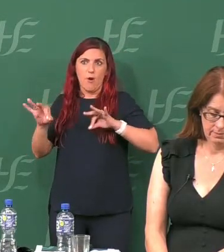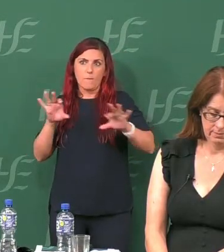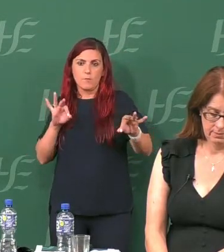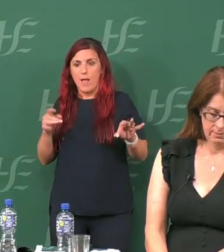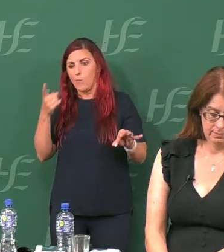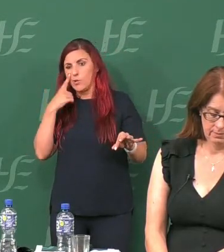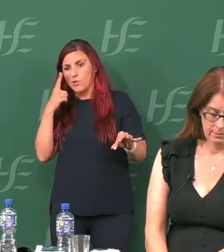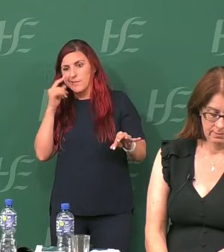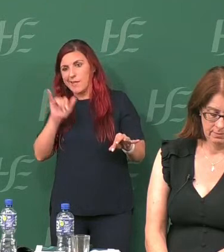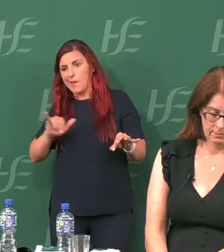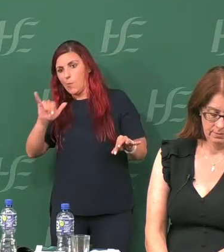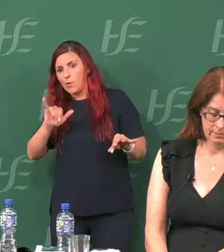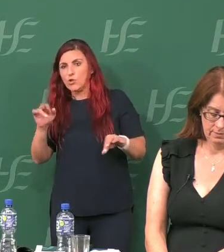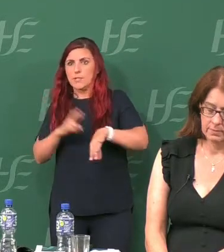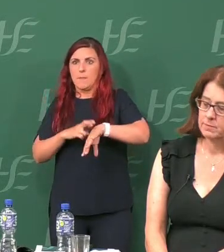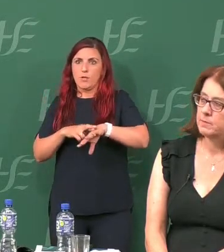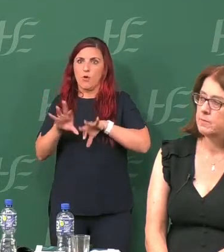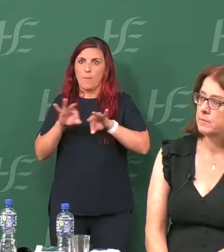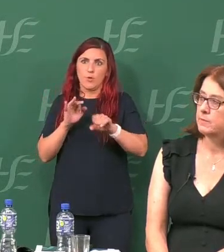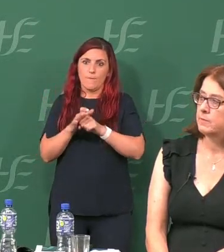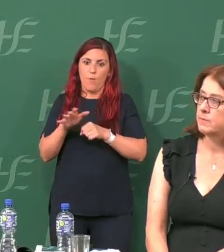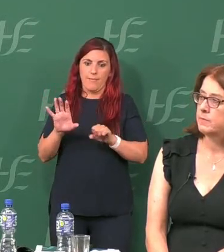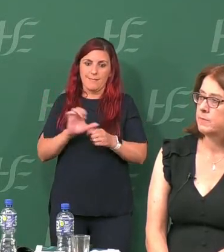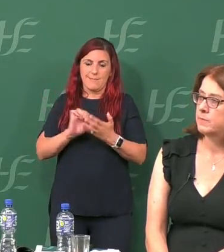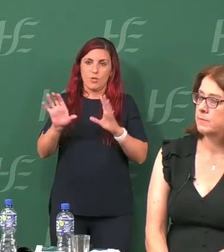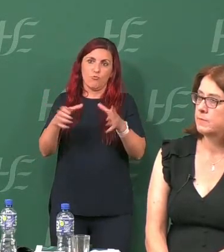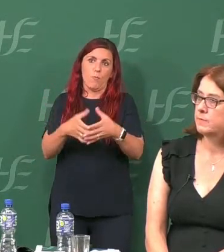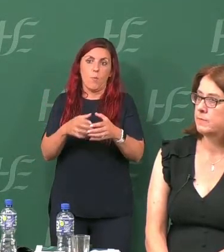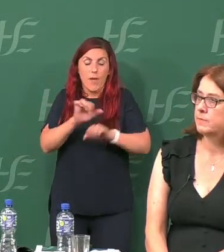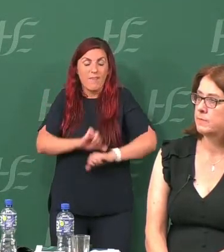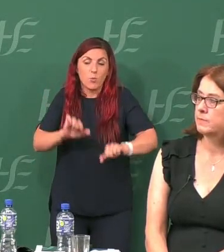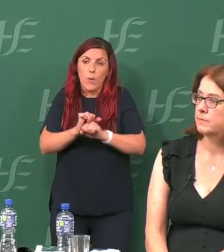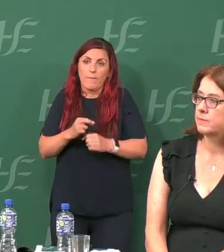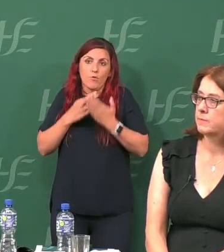quickly. Should we get the recommendation?